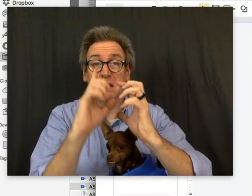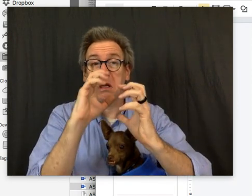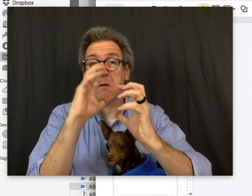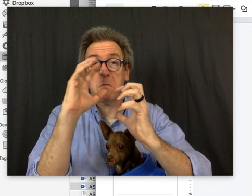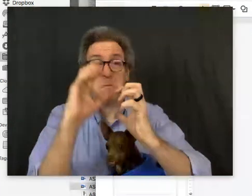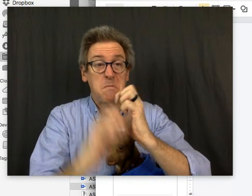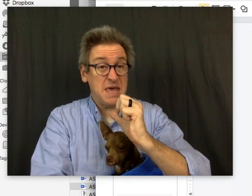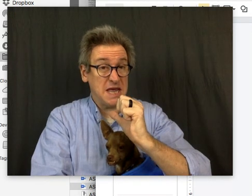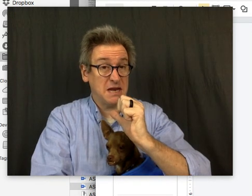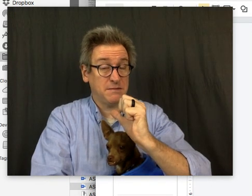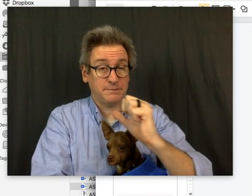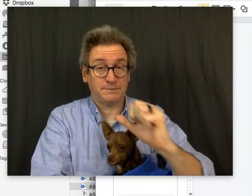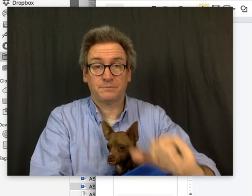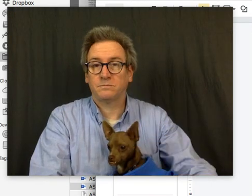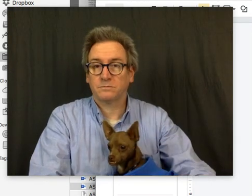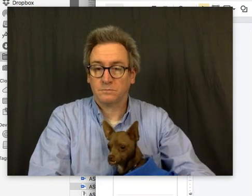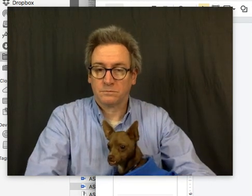Mean.